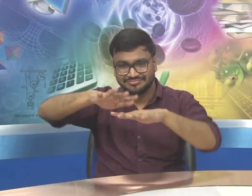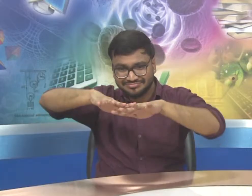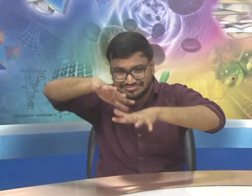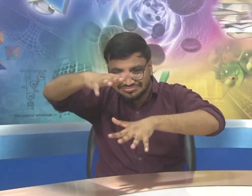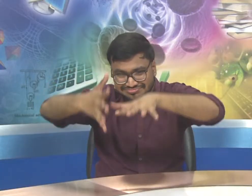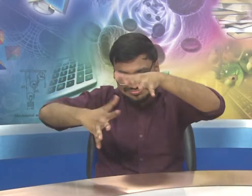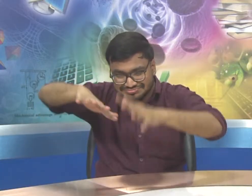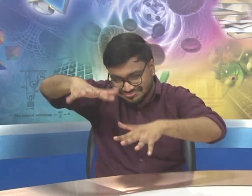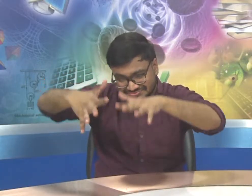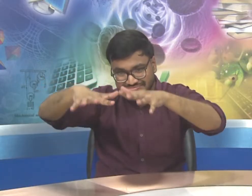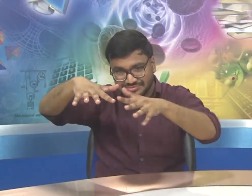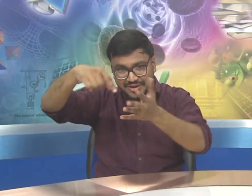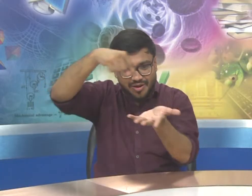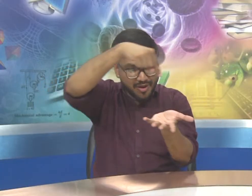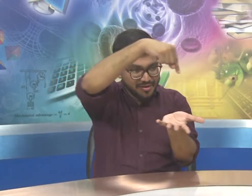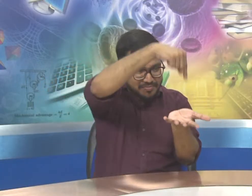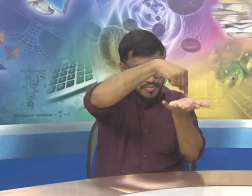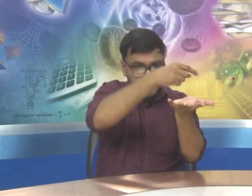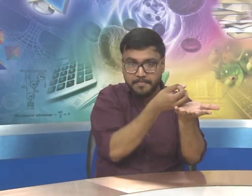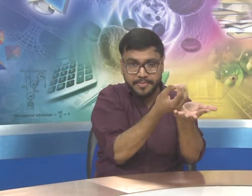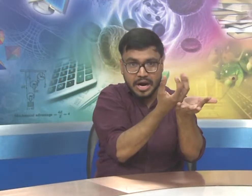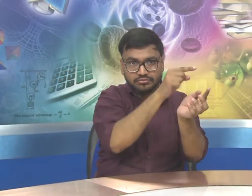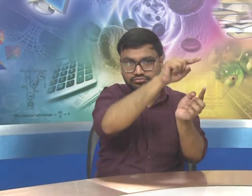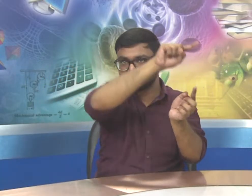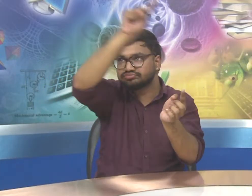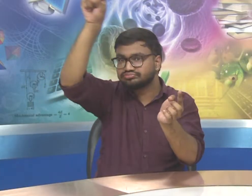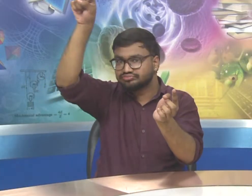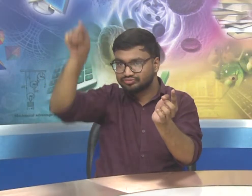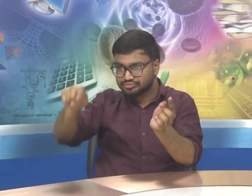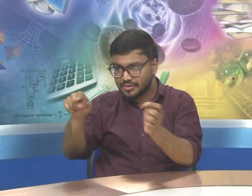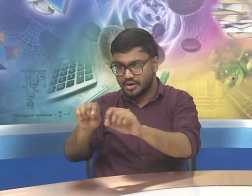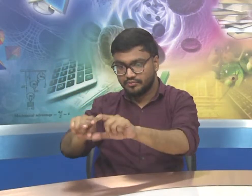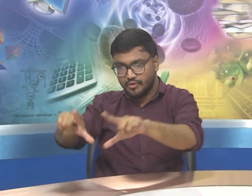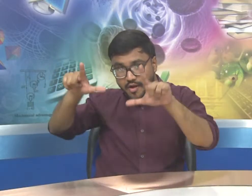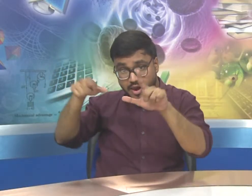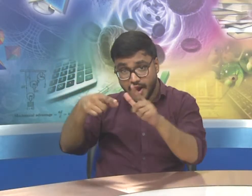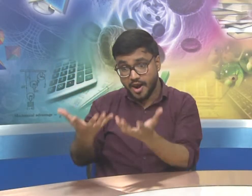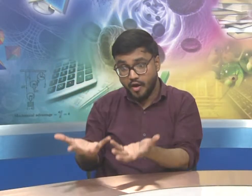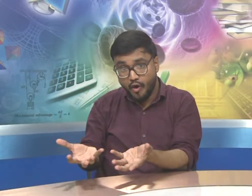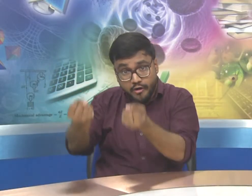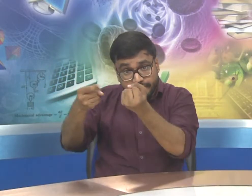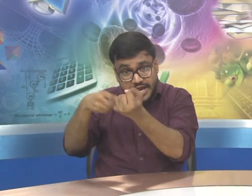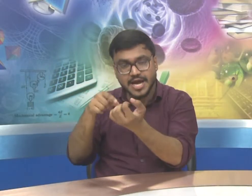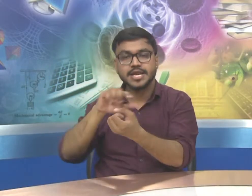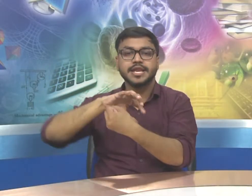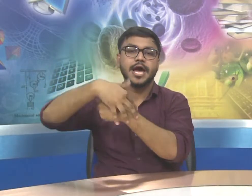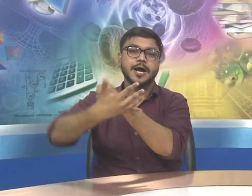draw a shape of an atom through a current.